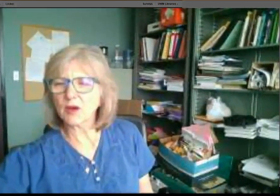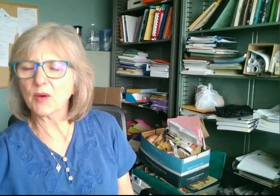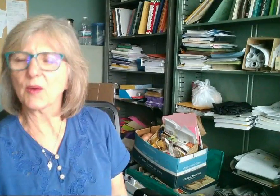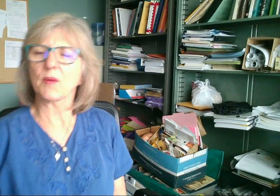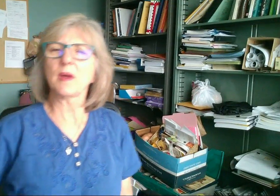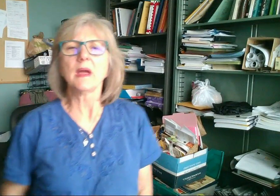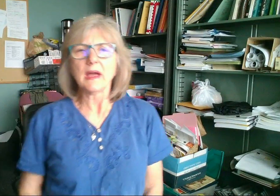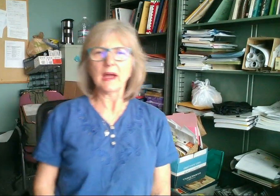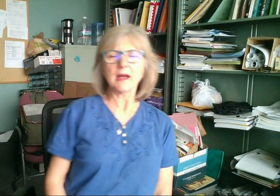So,